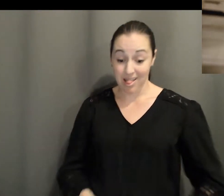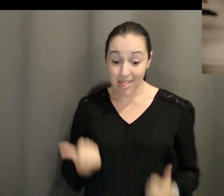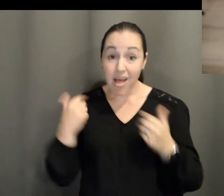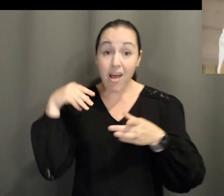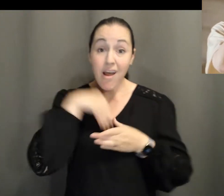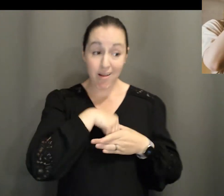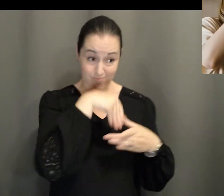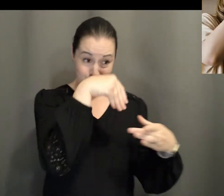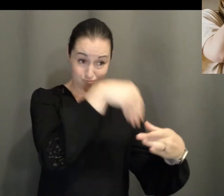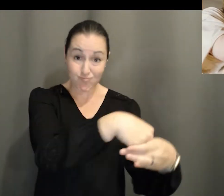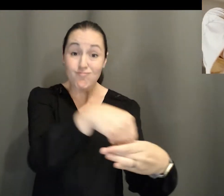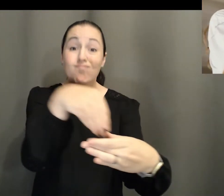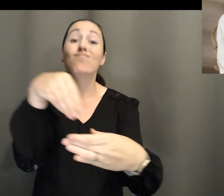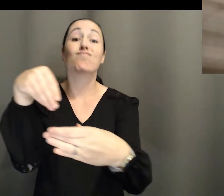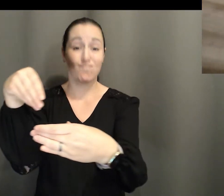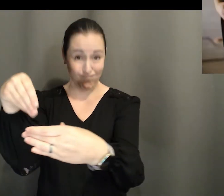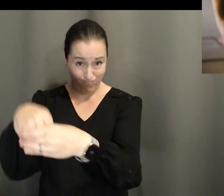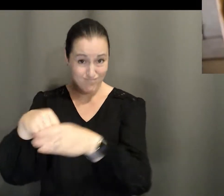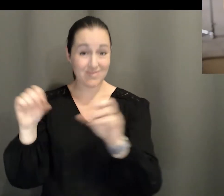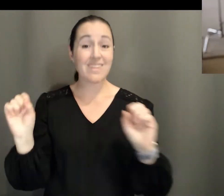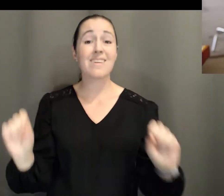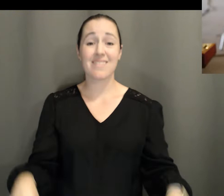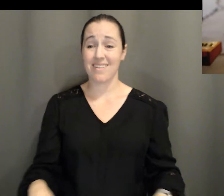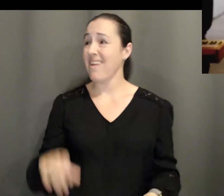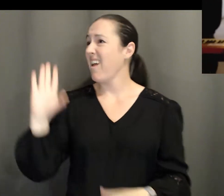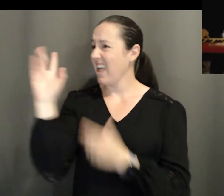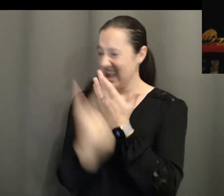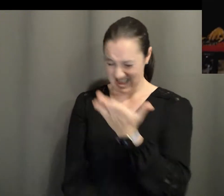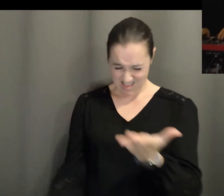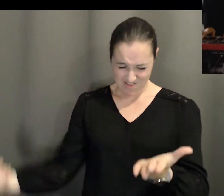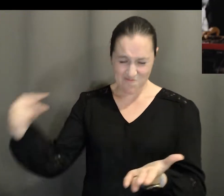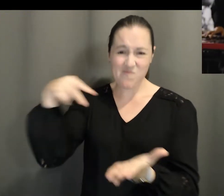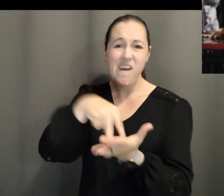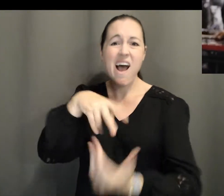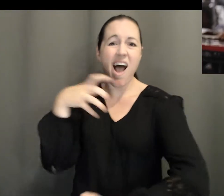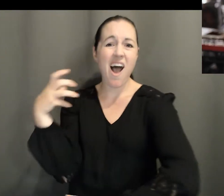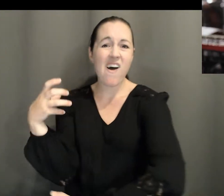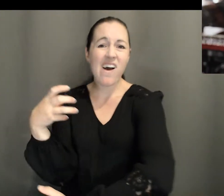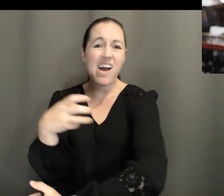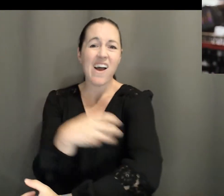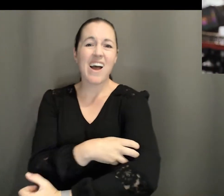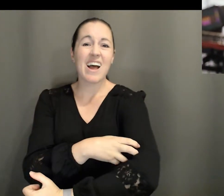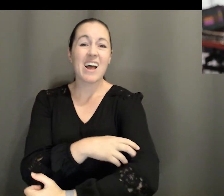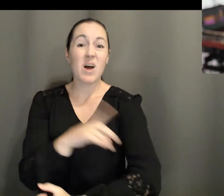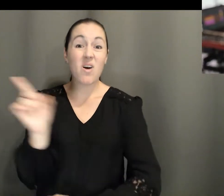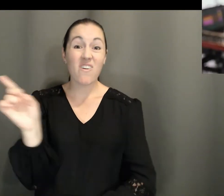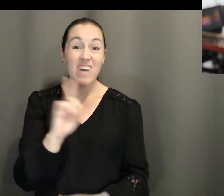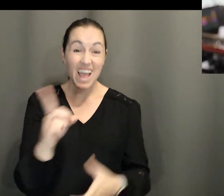Resurrection power can come alive in you.